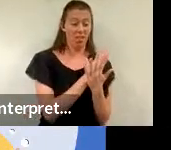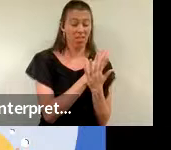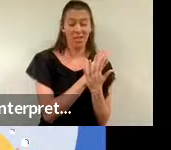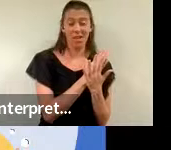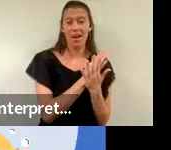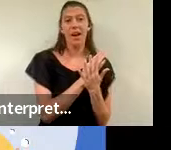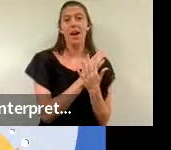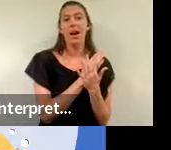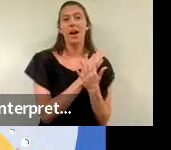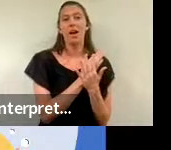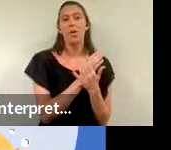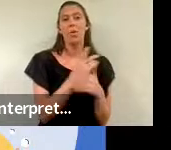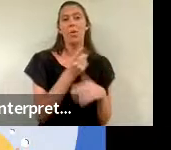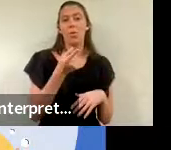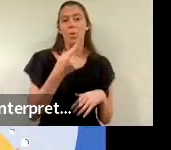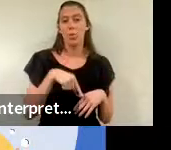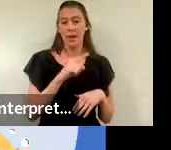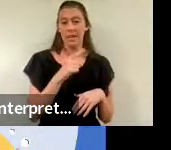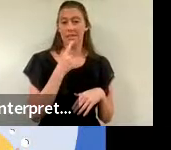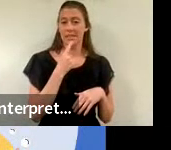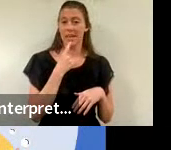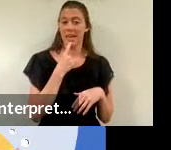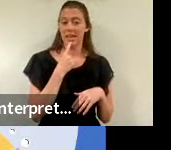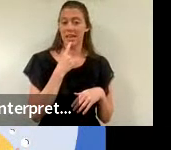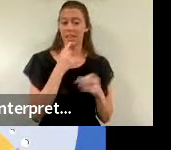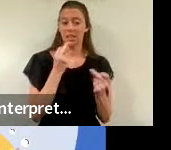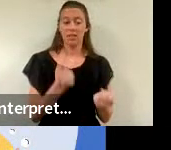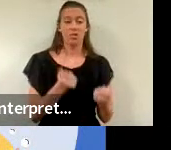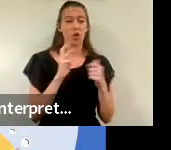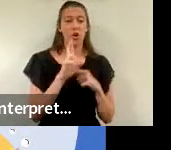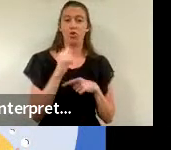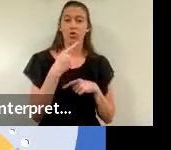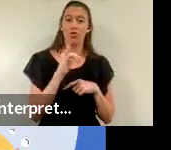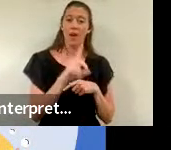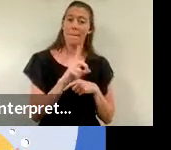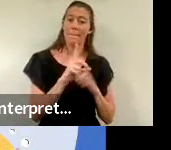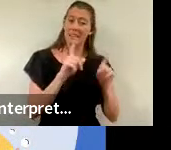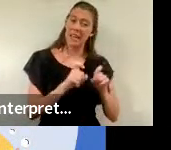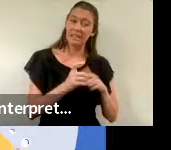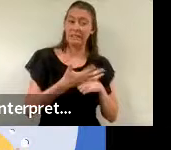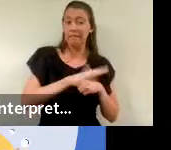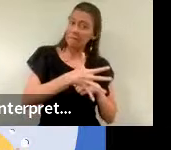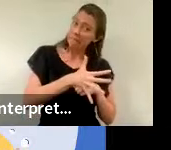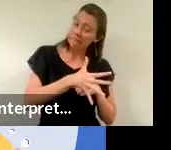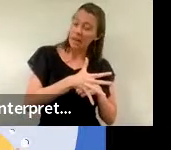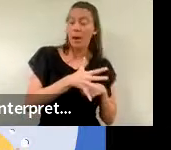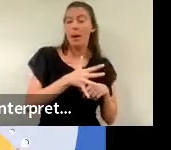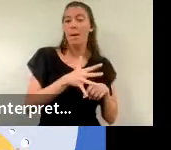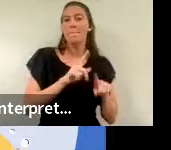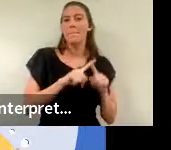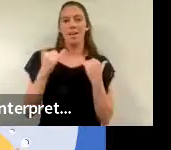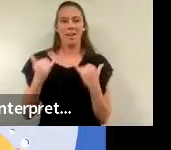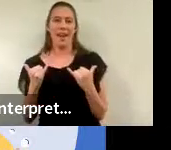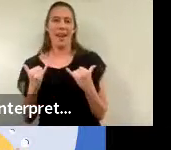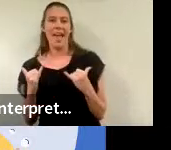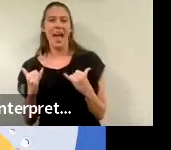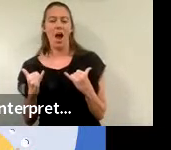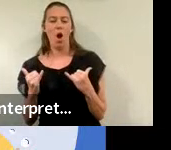was the gold standard and that rapid antigen was meh. And now we are moving to a rapid centered